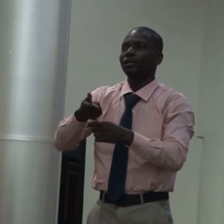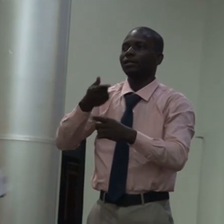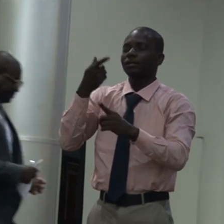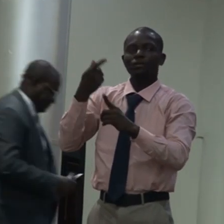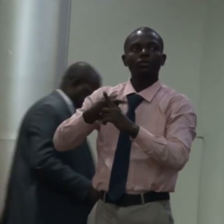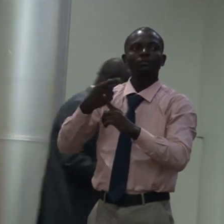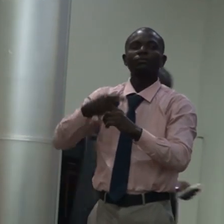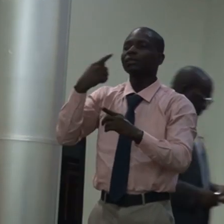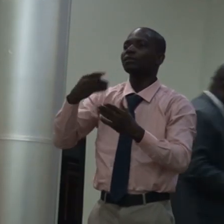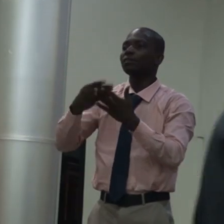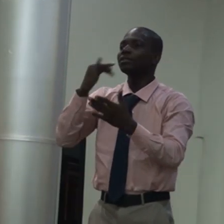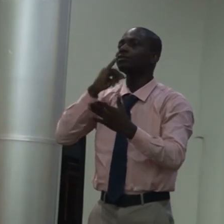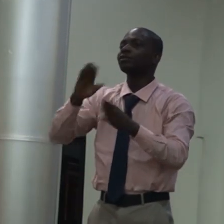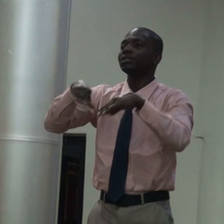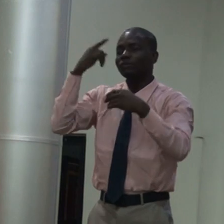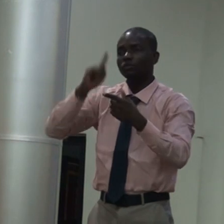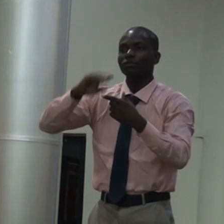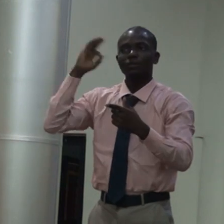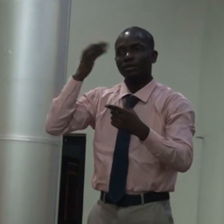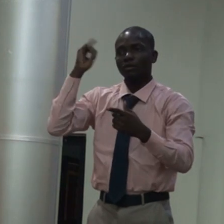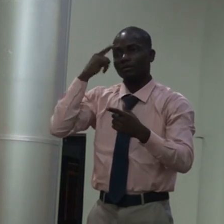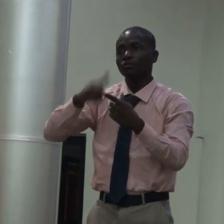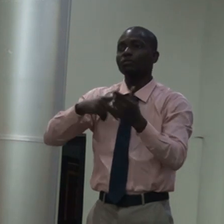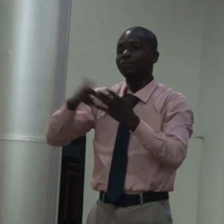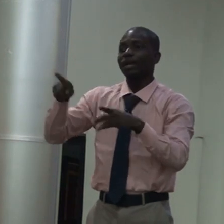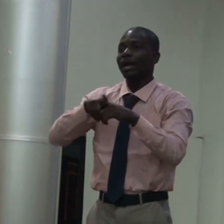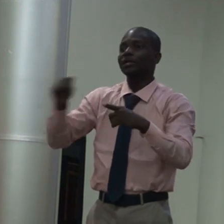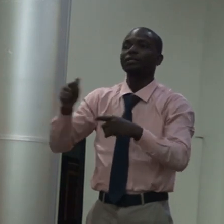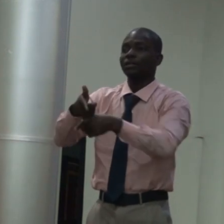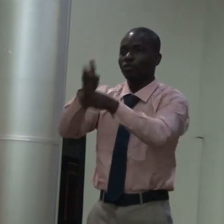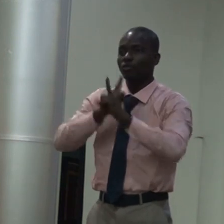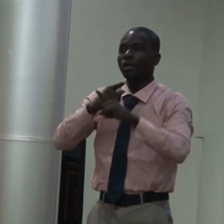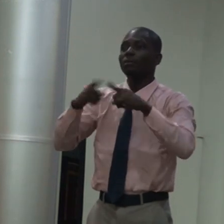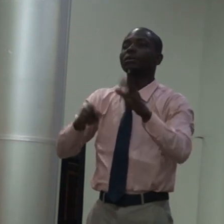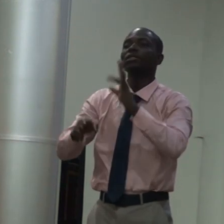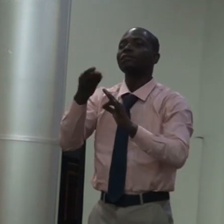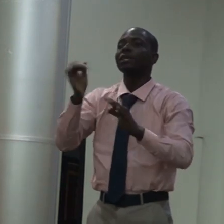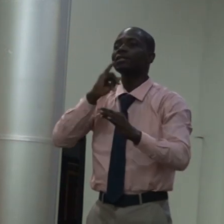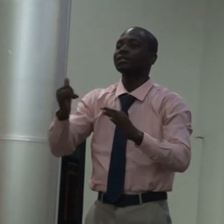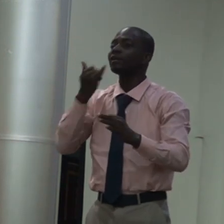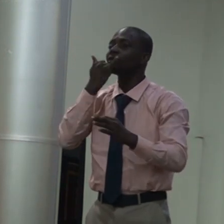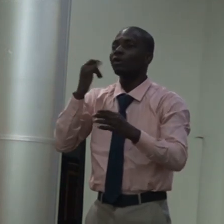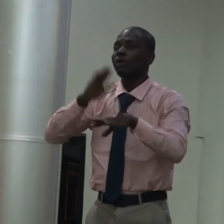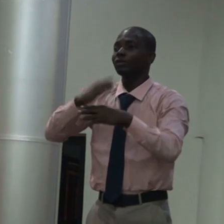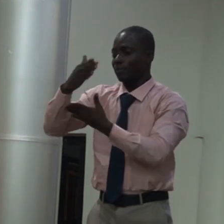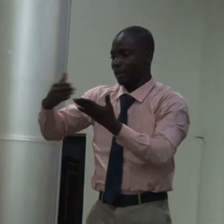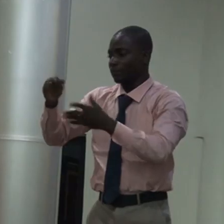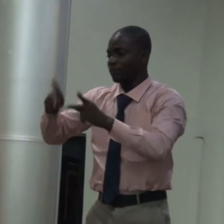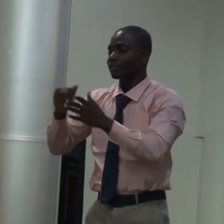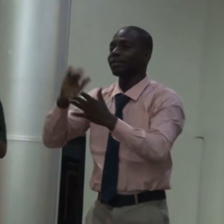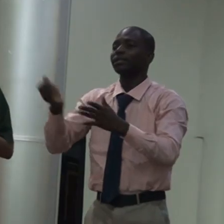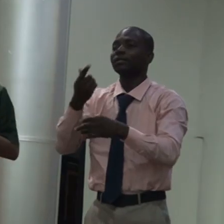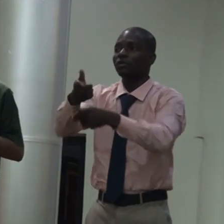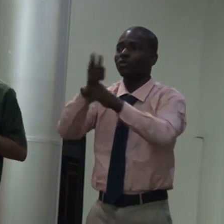the money is not due to the federal government to pay as a loan. But if there is default on the part of the person who took that